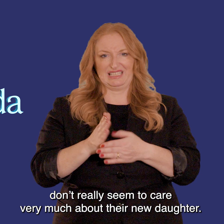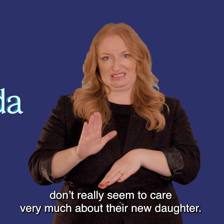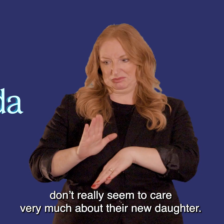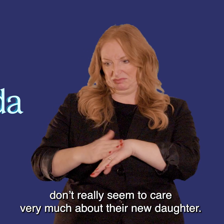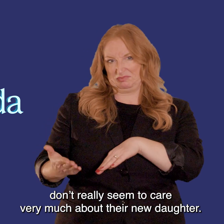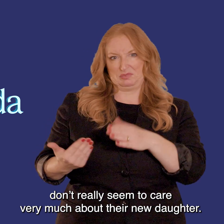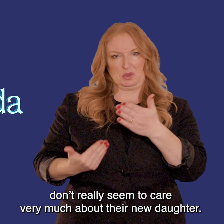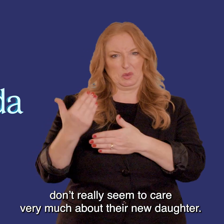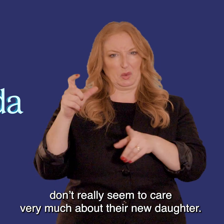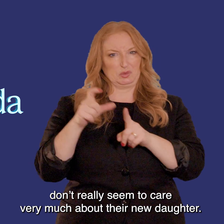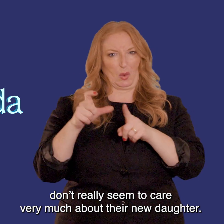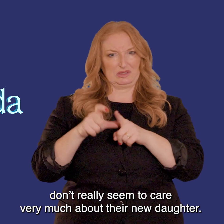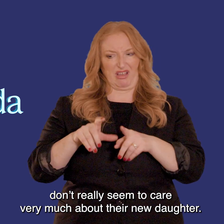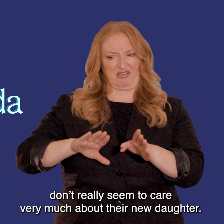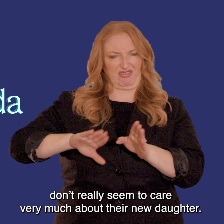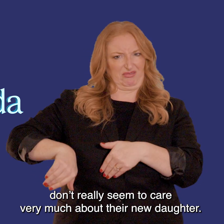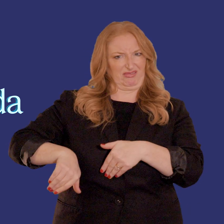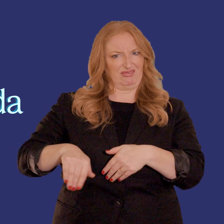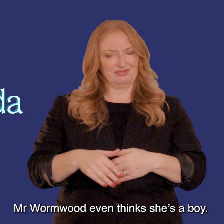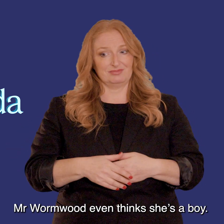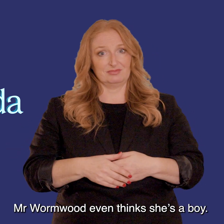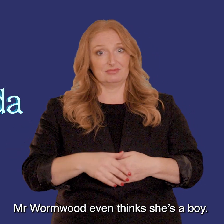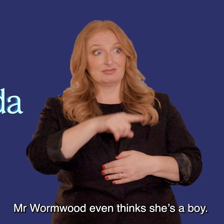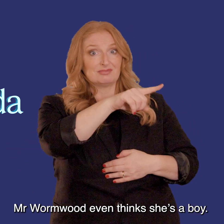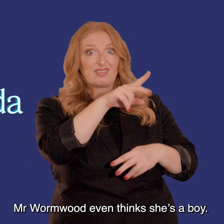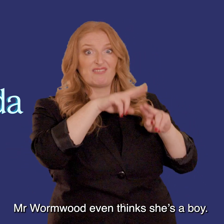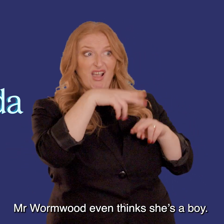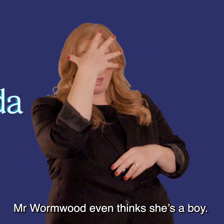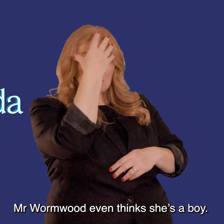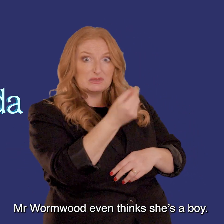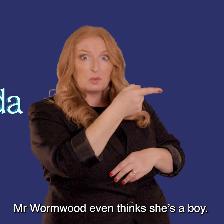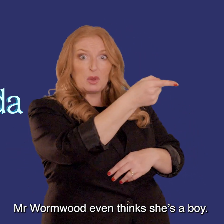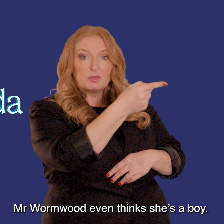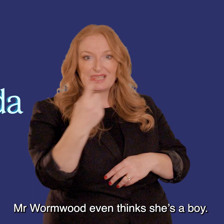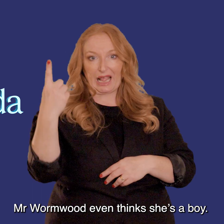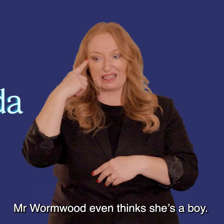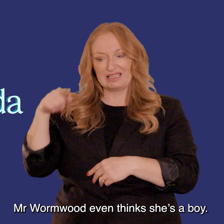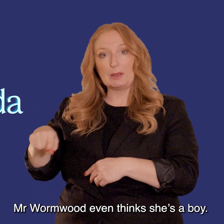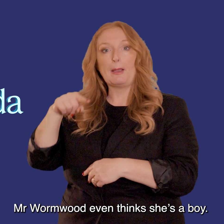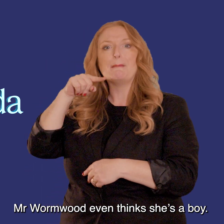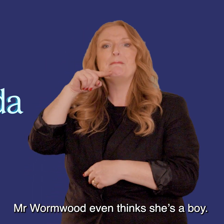much about their new daughter. Mr. Wormwood even thinks she's a boy.